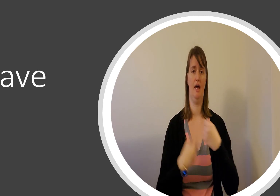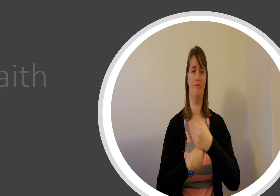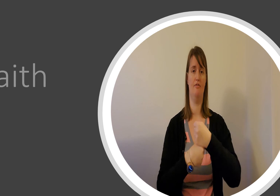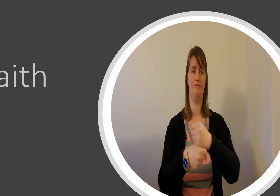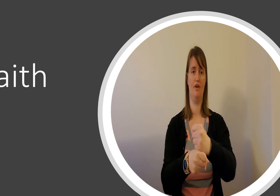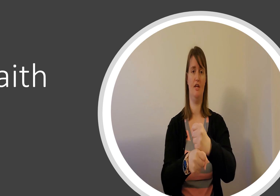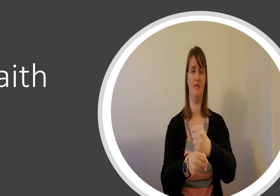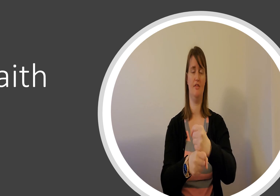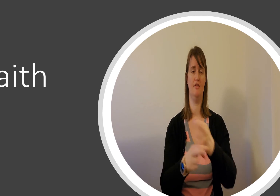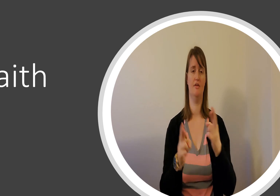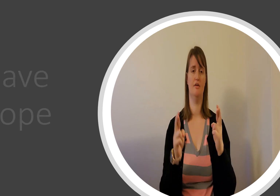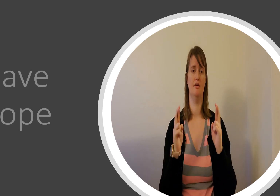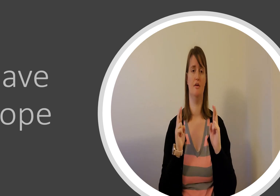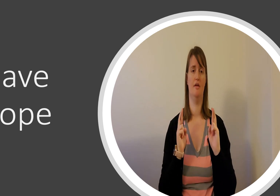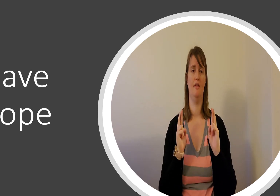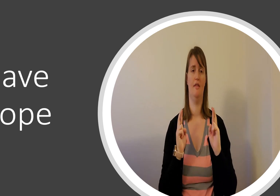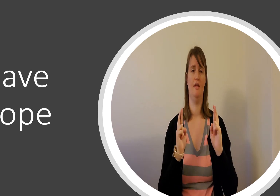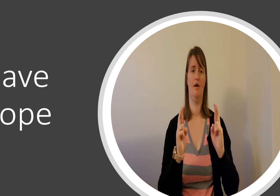Have faith,